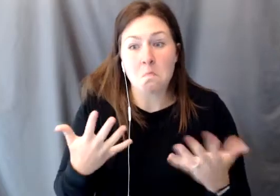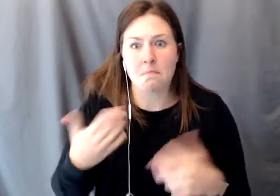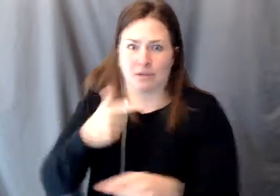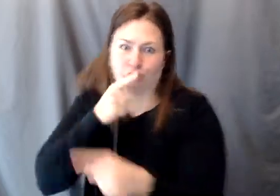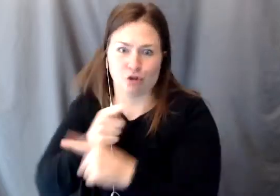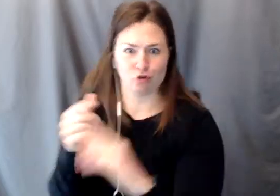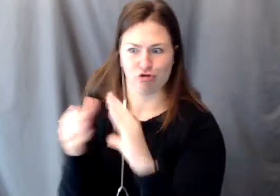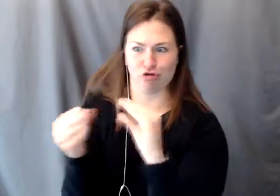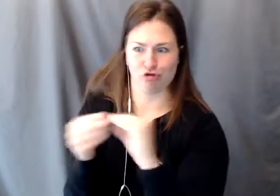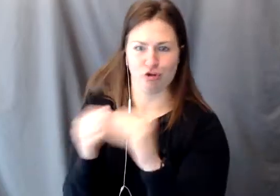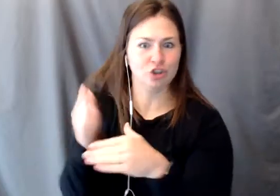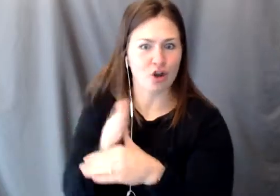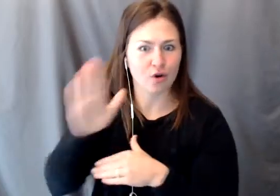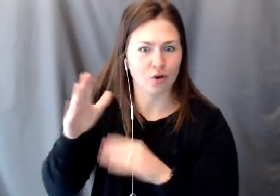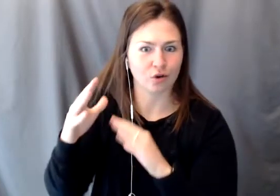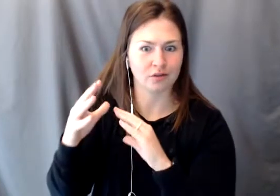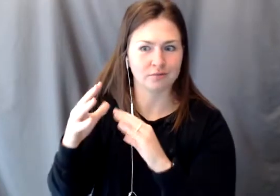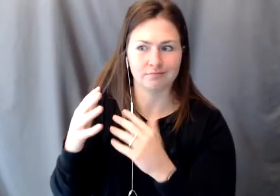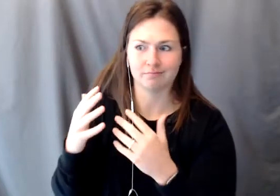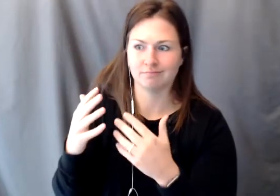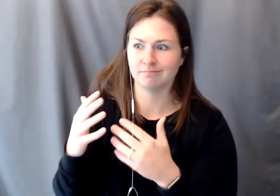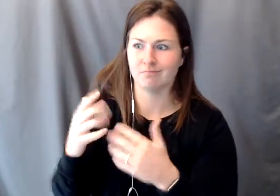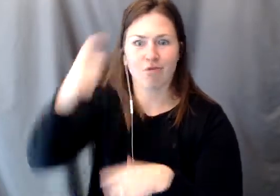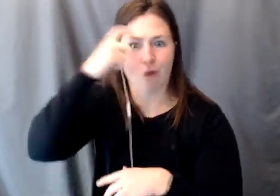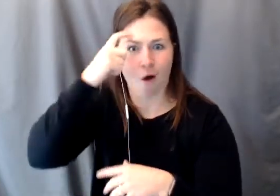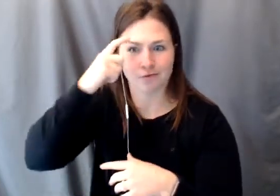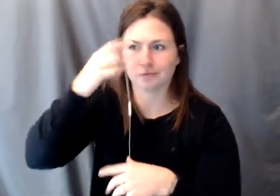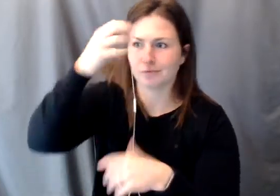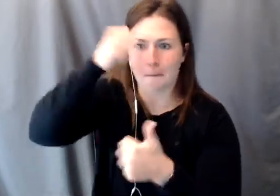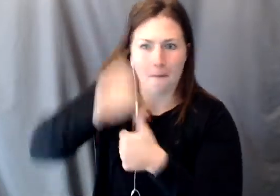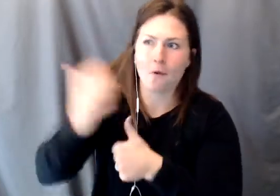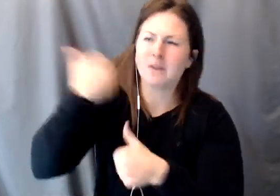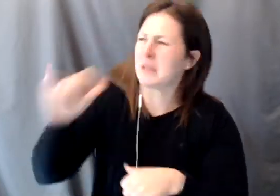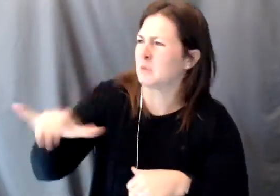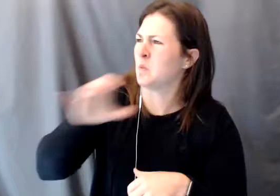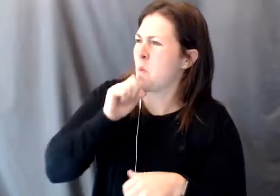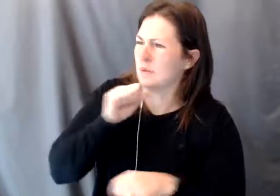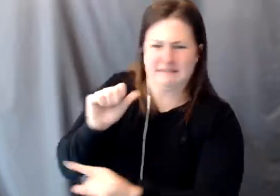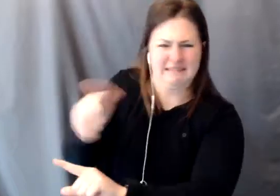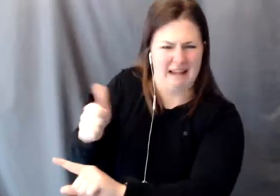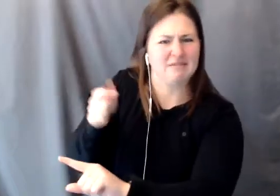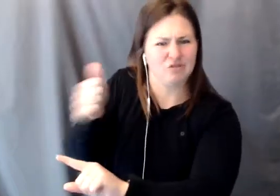was talking about, because she probably was like maybe 10 at the time. She was talking about how she'd be so scared. She'd lay in bed